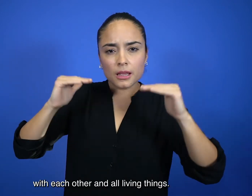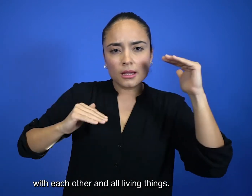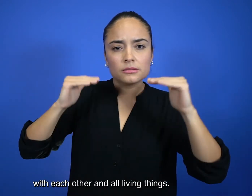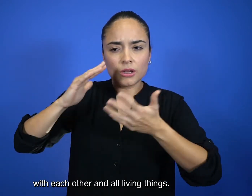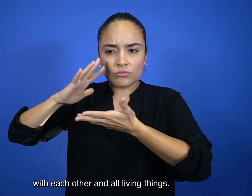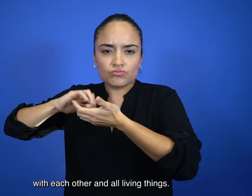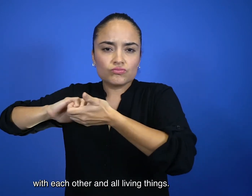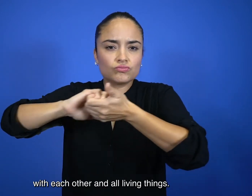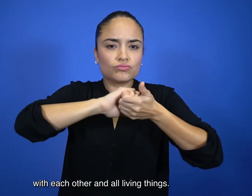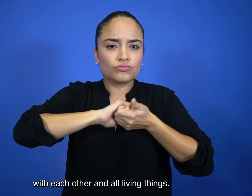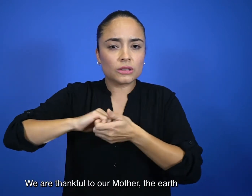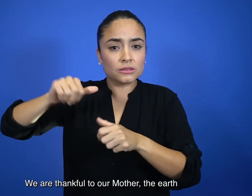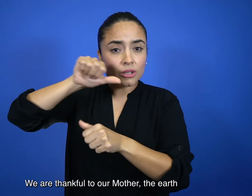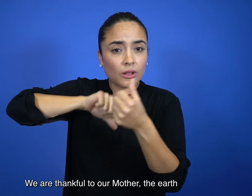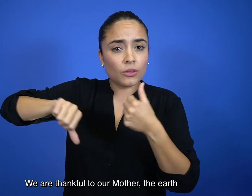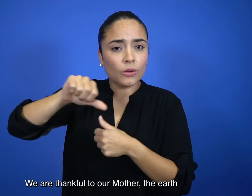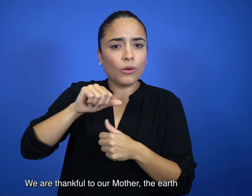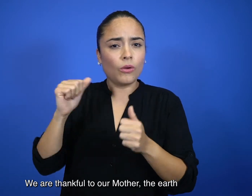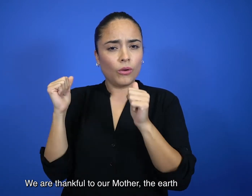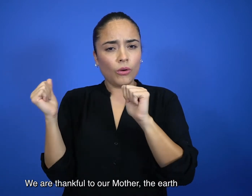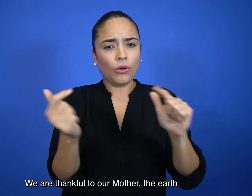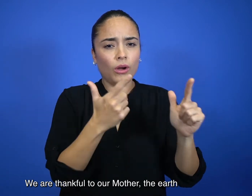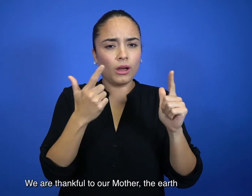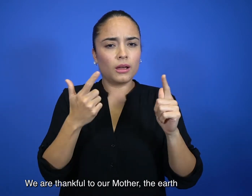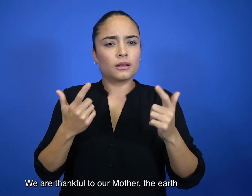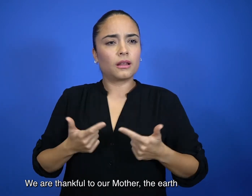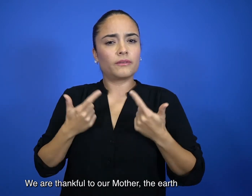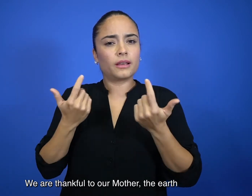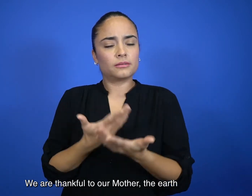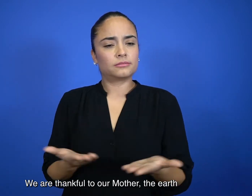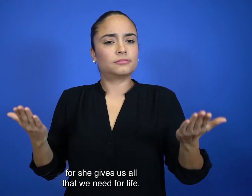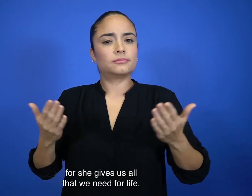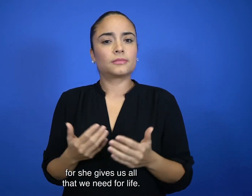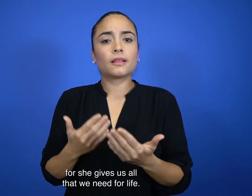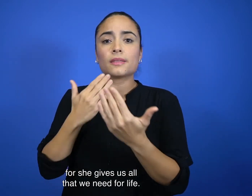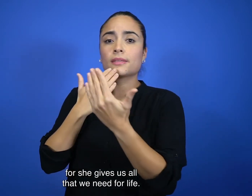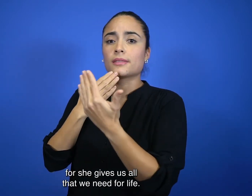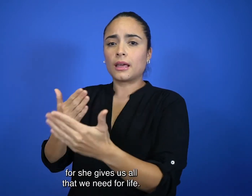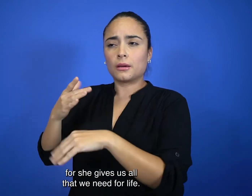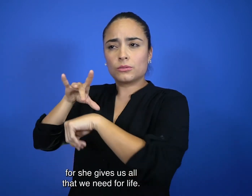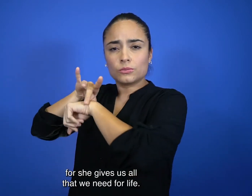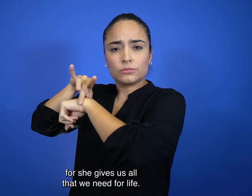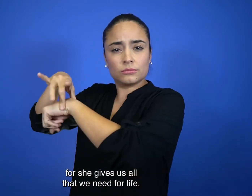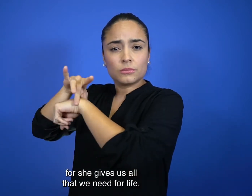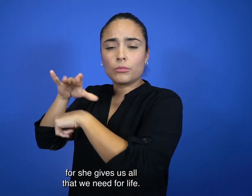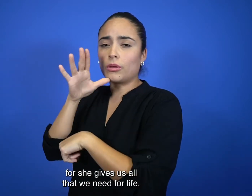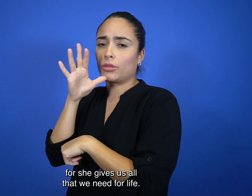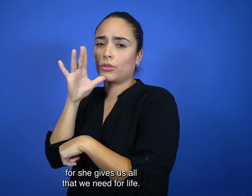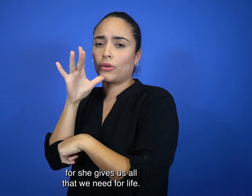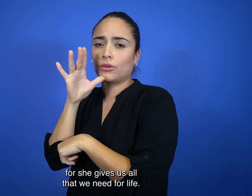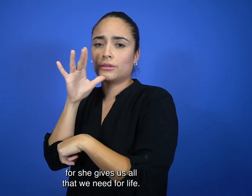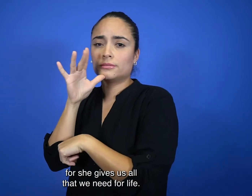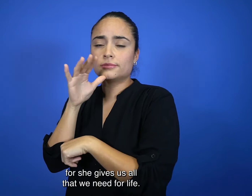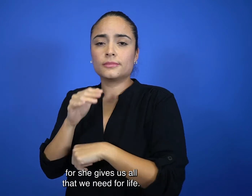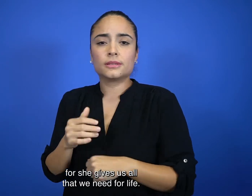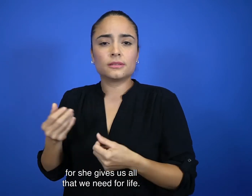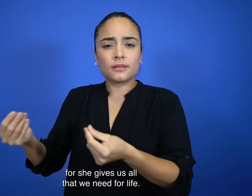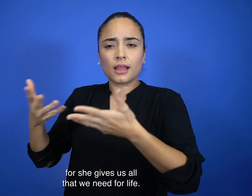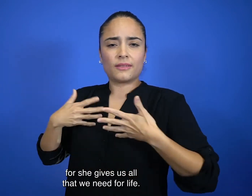things. We are thankful to our mother, the earth, for she gives us all that we need for life. We